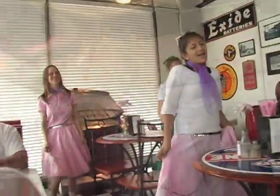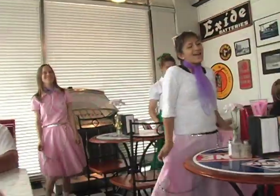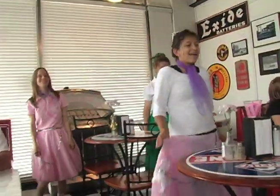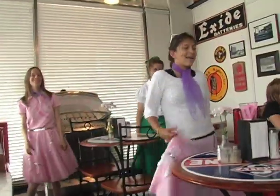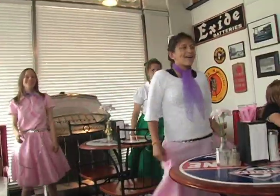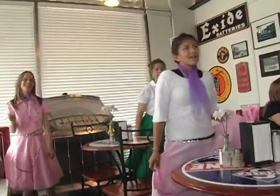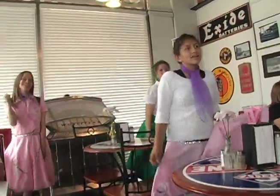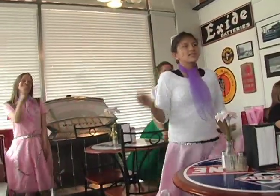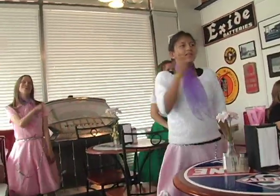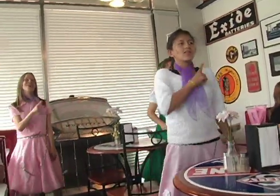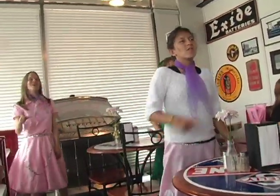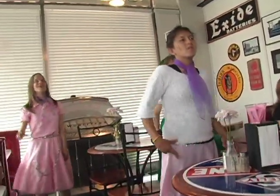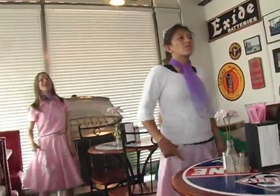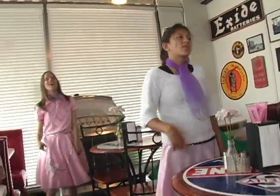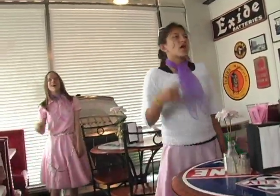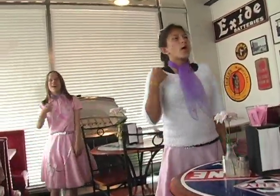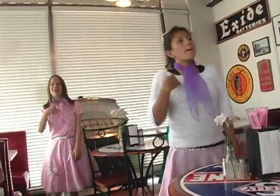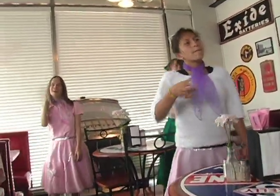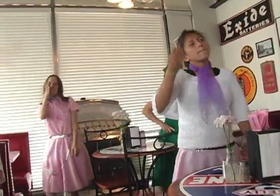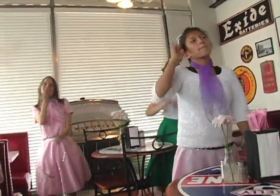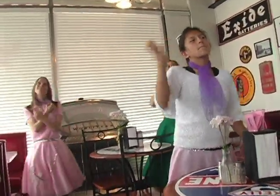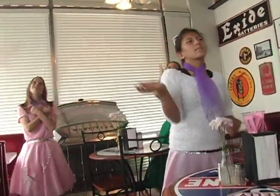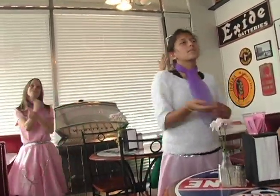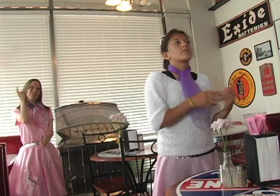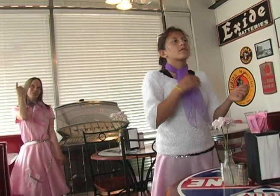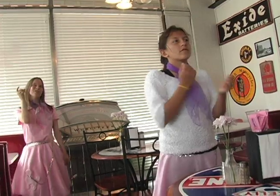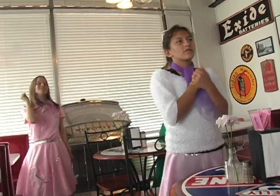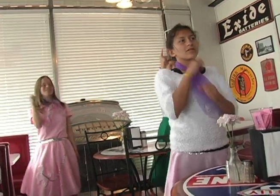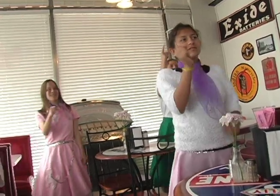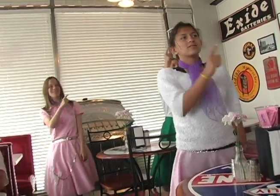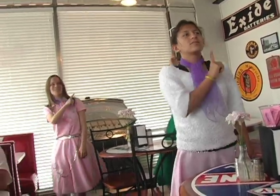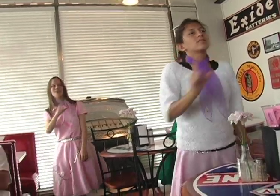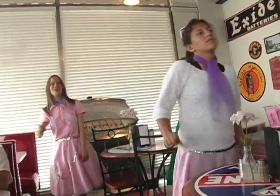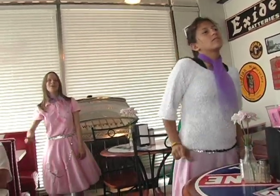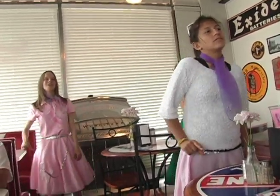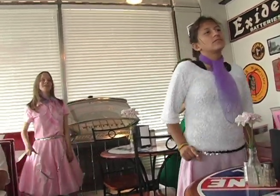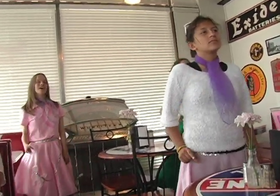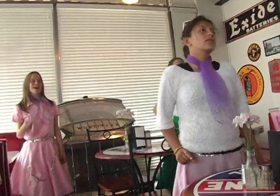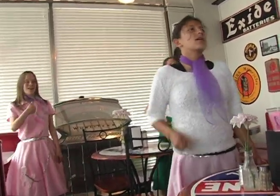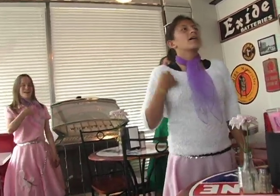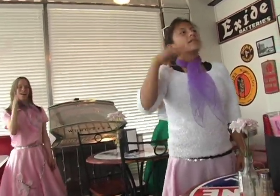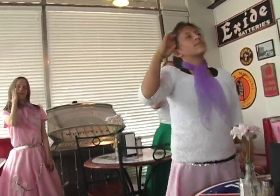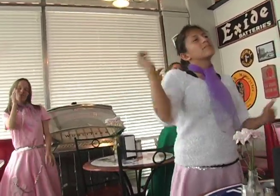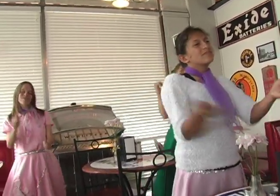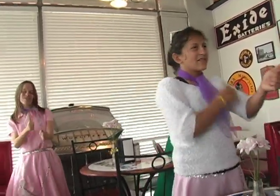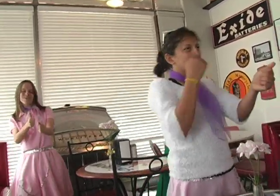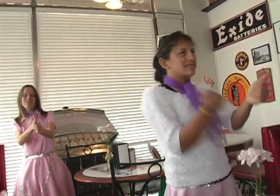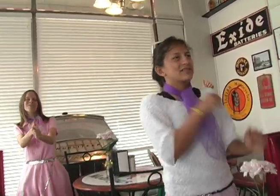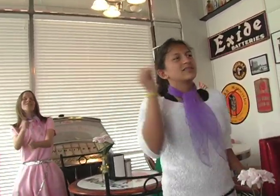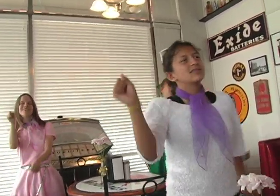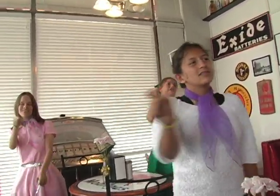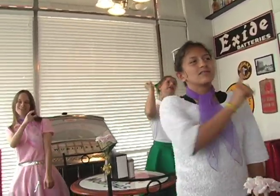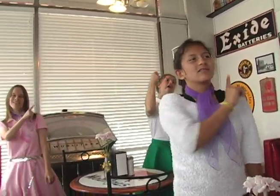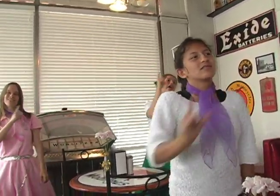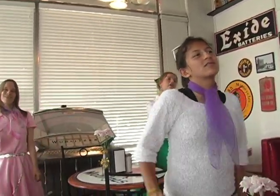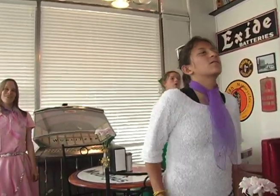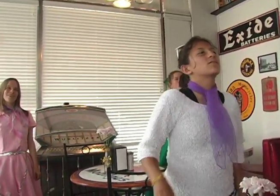Yes, Lord, I will love you Yes, Lord, I will follow Yes, Lord,